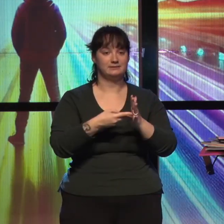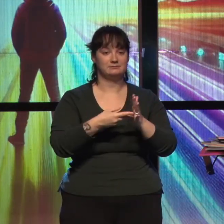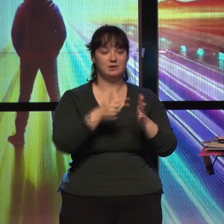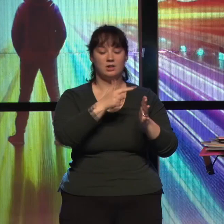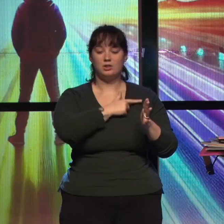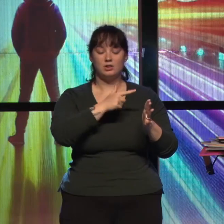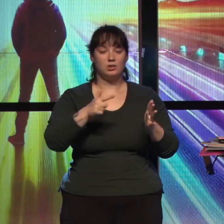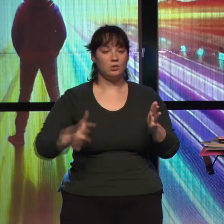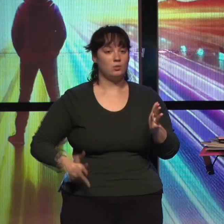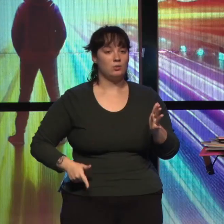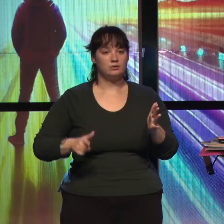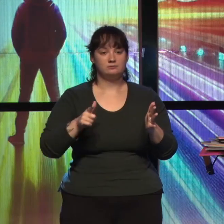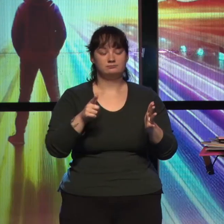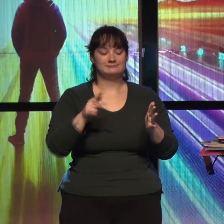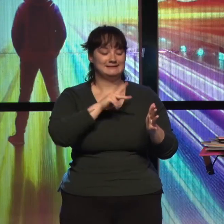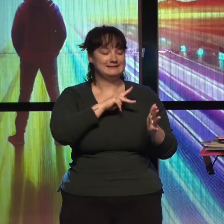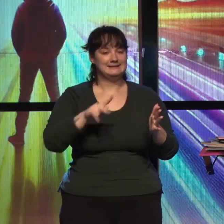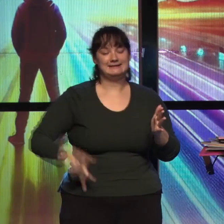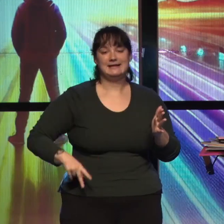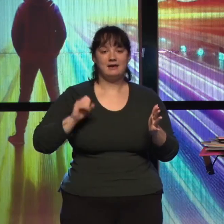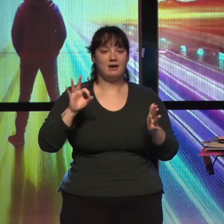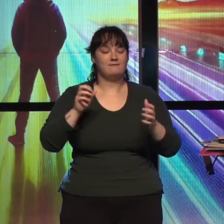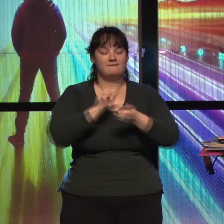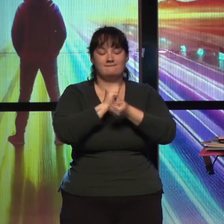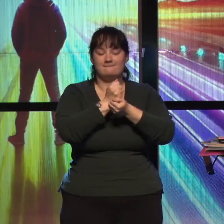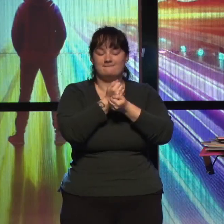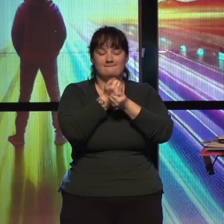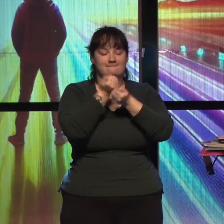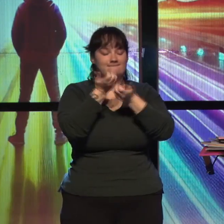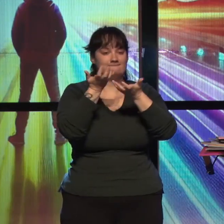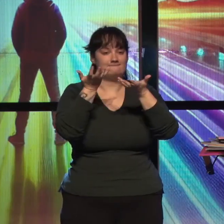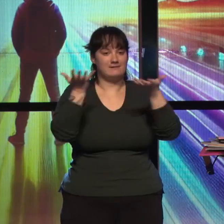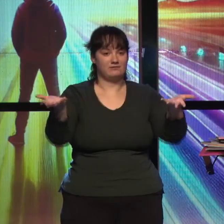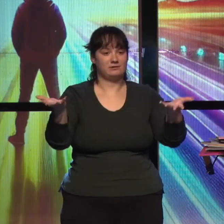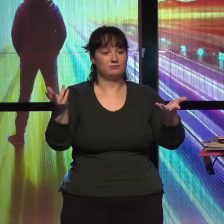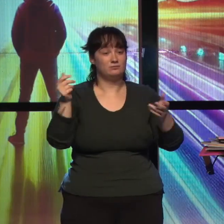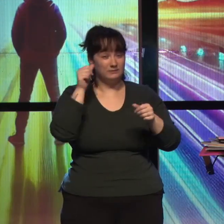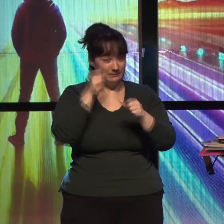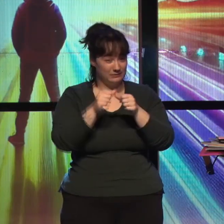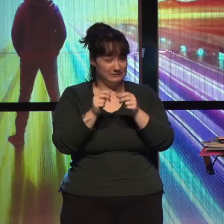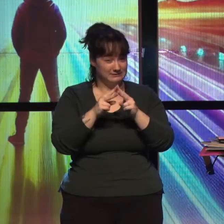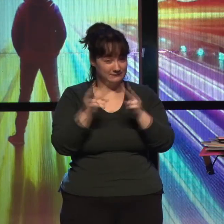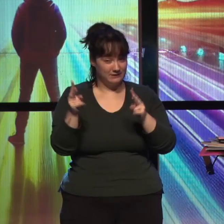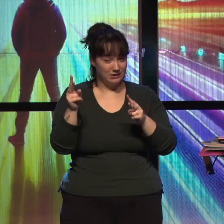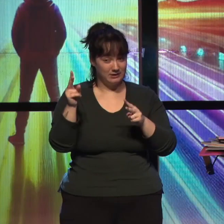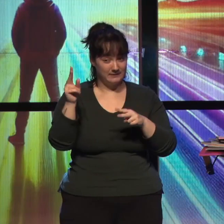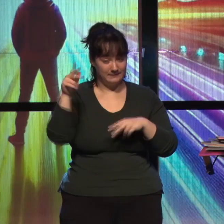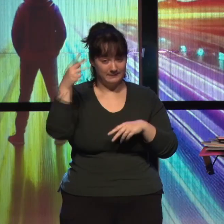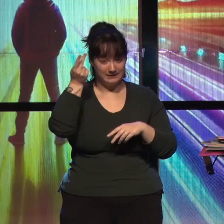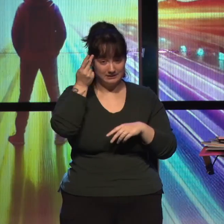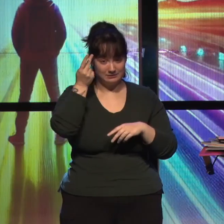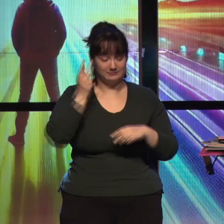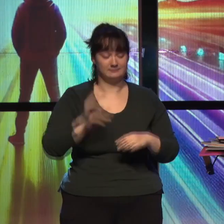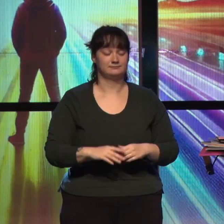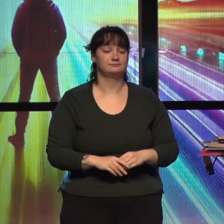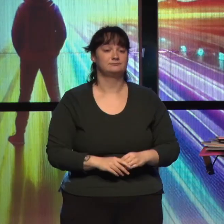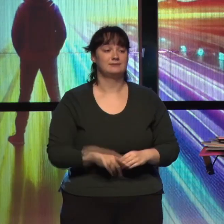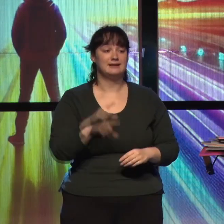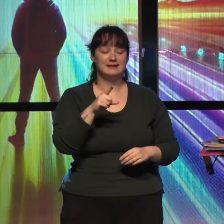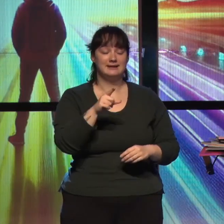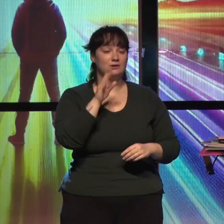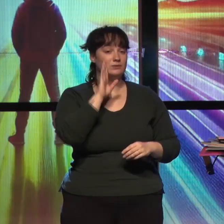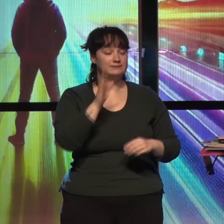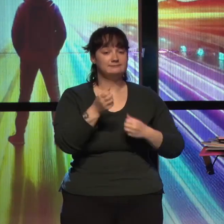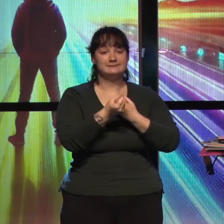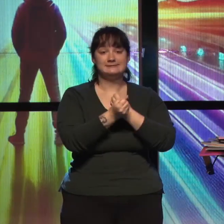all lords and king over all kings. It's very political, remember that, okay? He's the savior and redeemer through